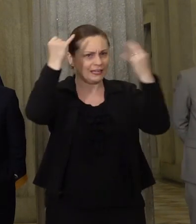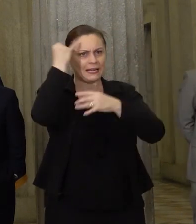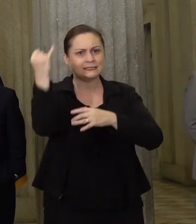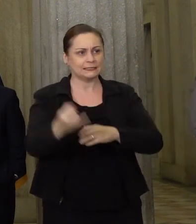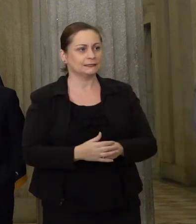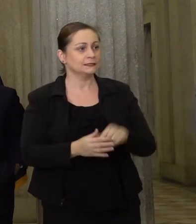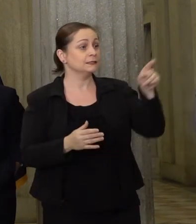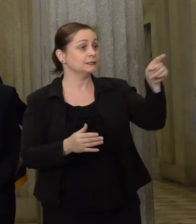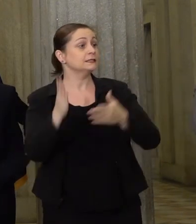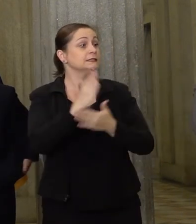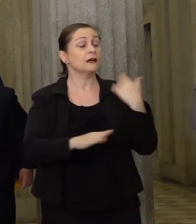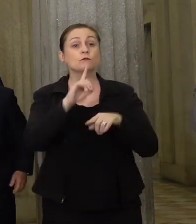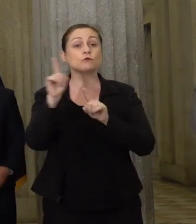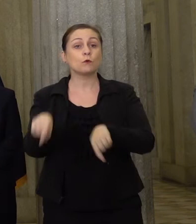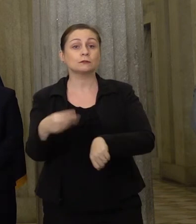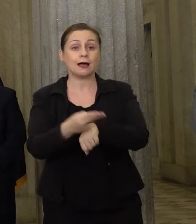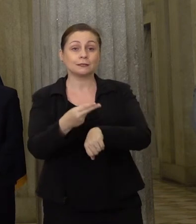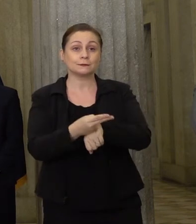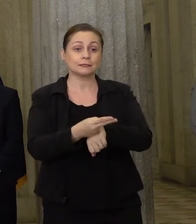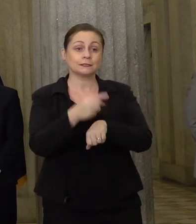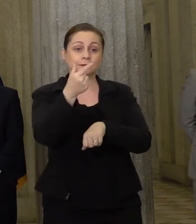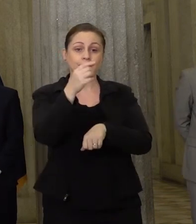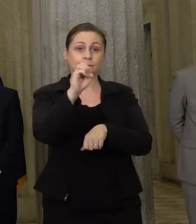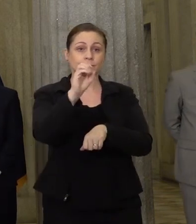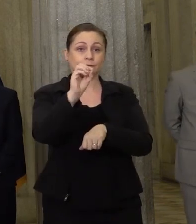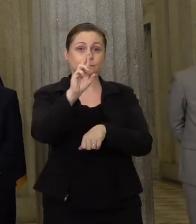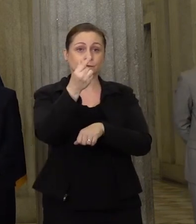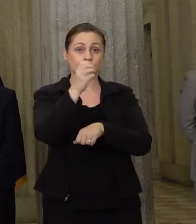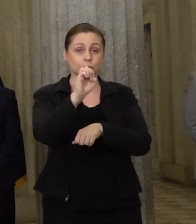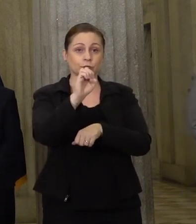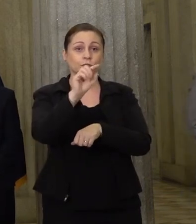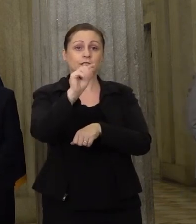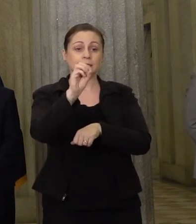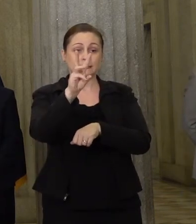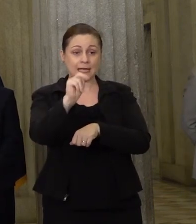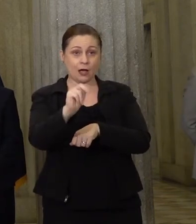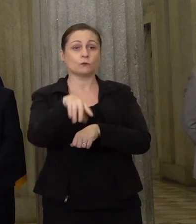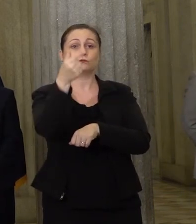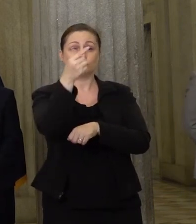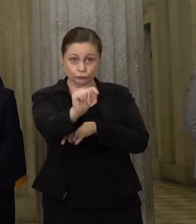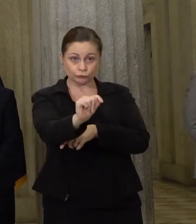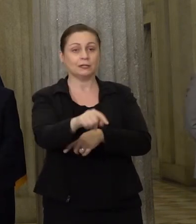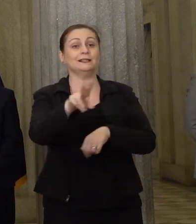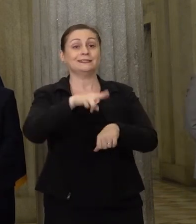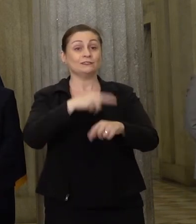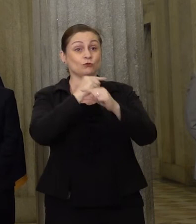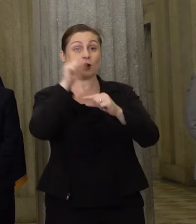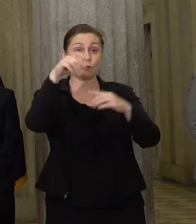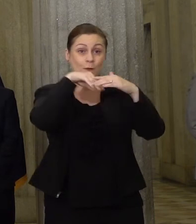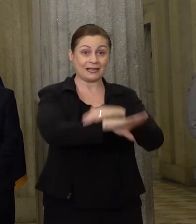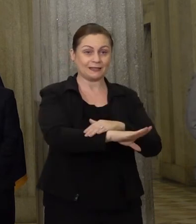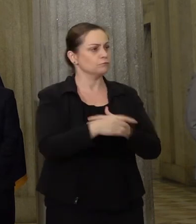heard some reports that a hospital in Georgetown had to have the National Guard step in. Is the National Guard helping some hospitals already, do you know?